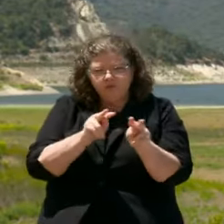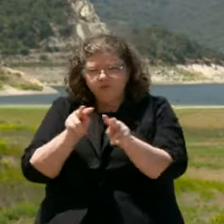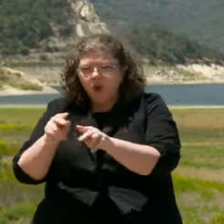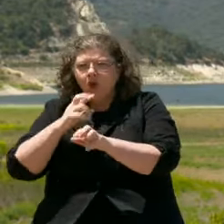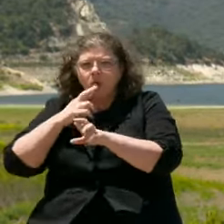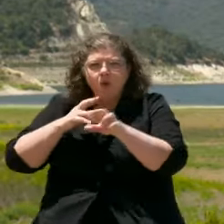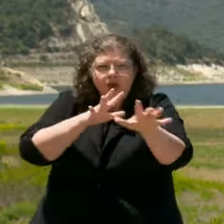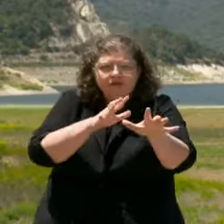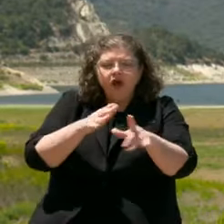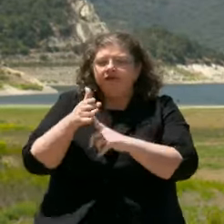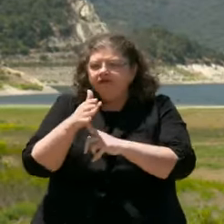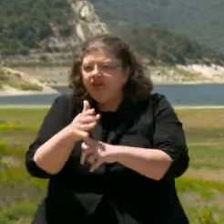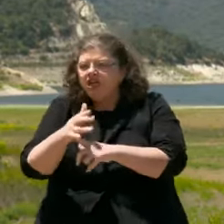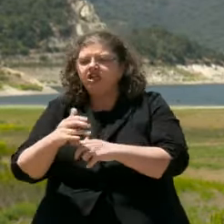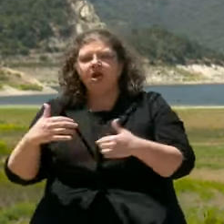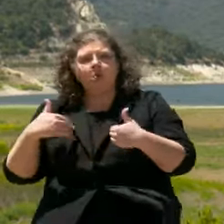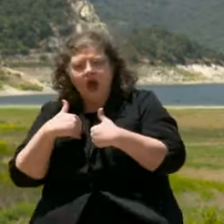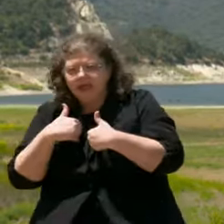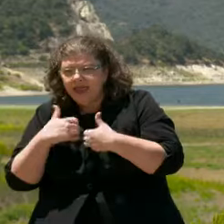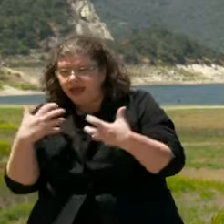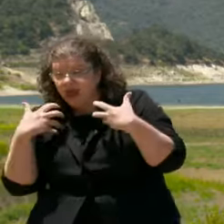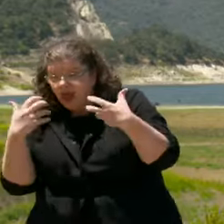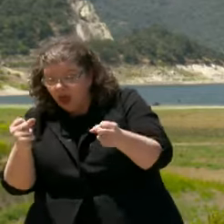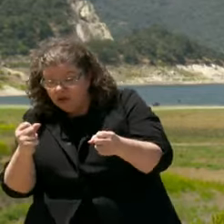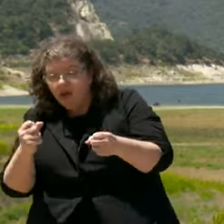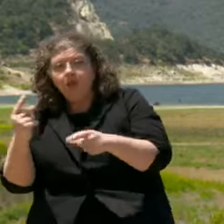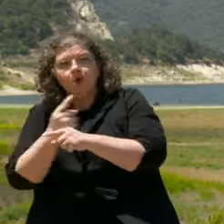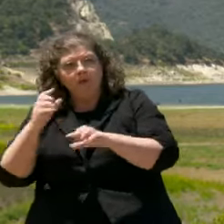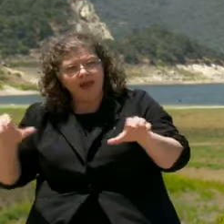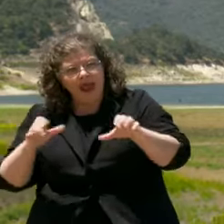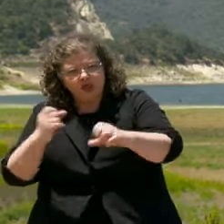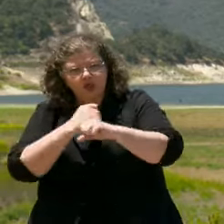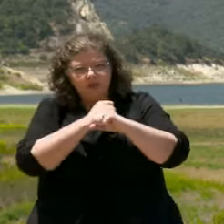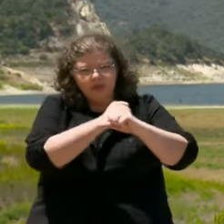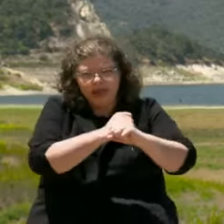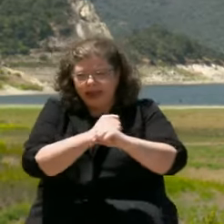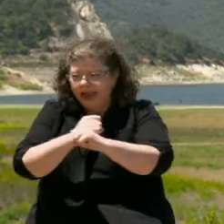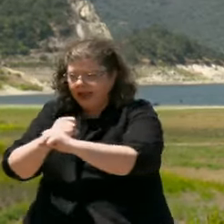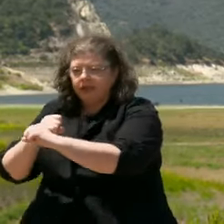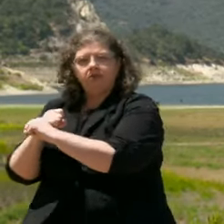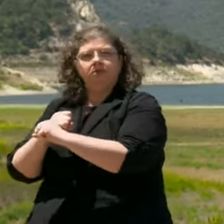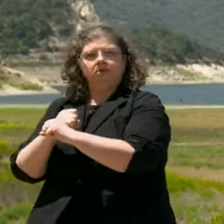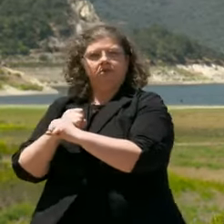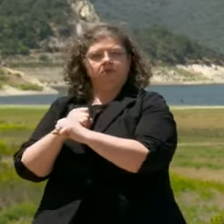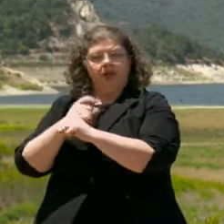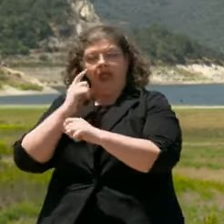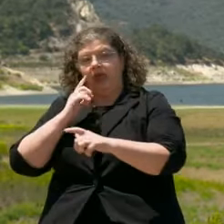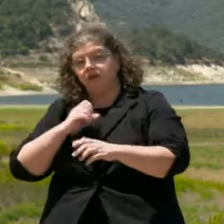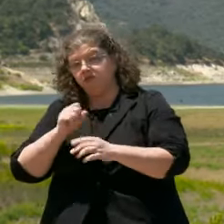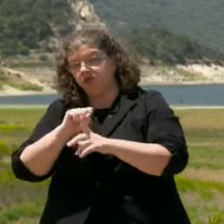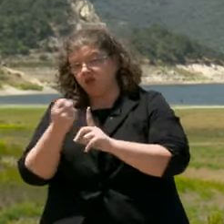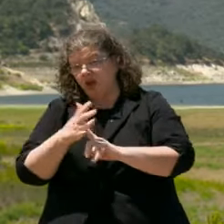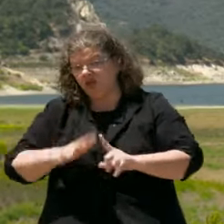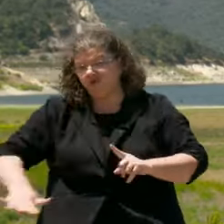rivers and fish and wildlife and taking appropriate actions to protect fish and wildlife as conditions dictate. The governor's